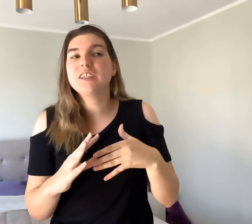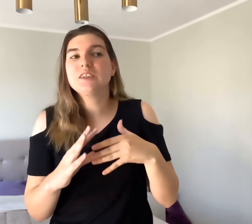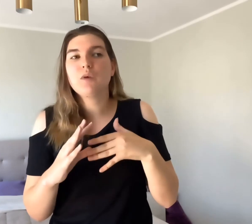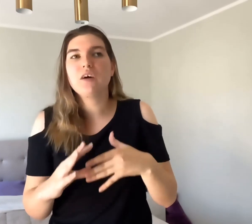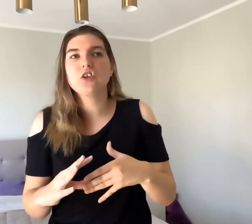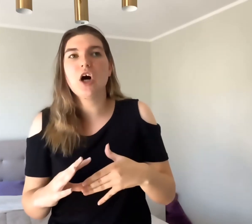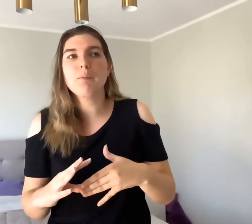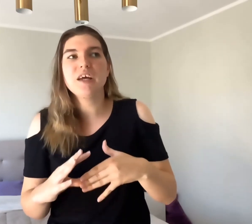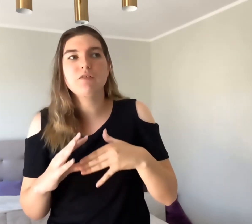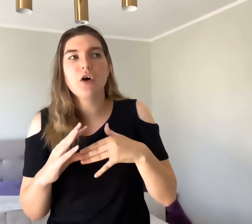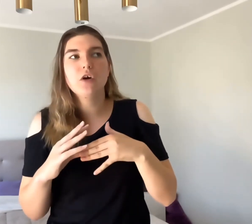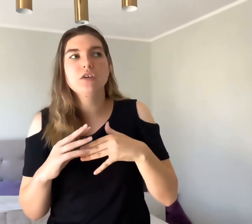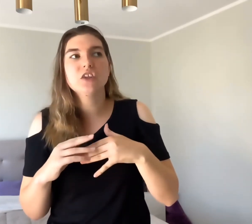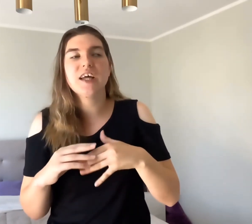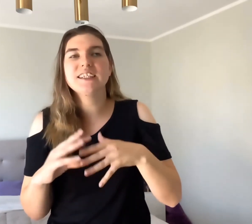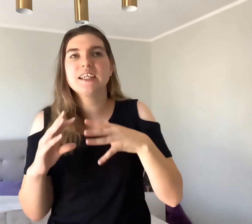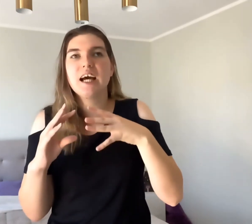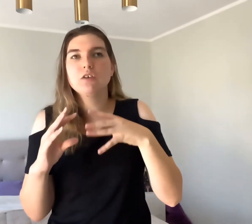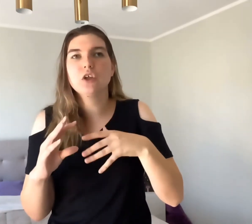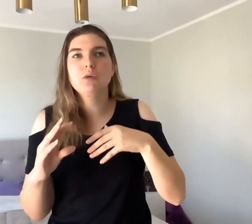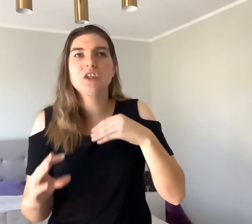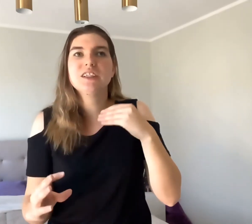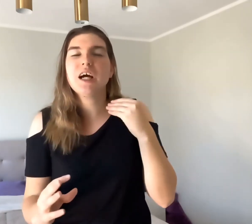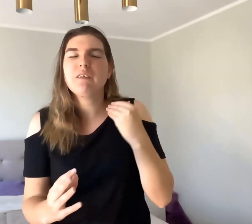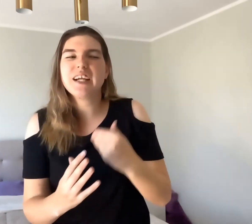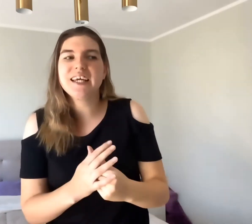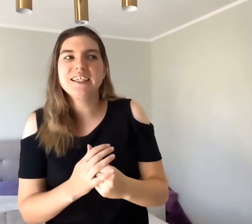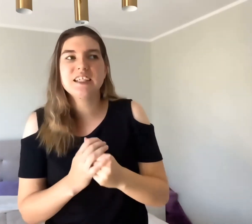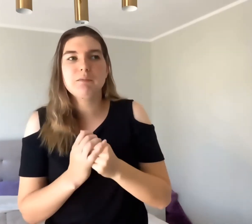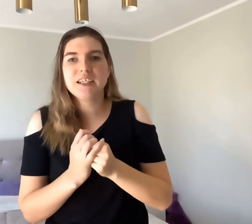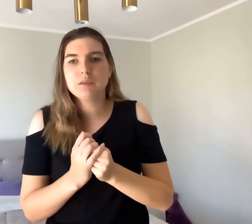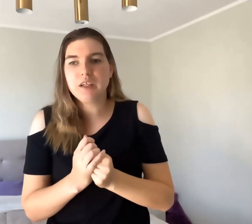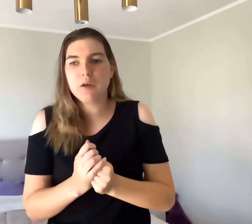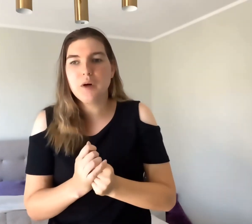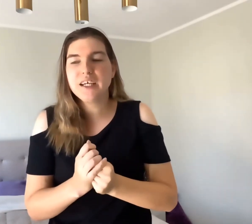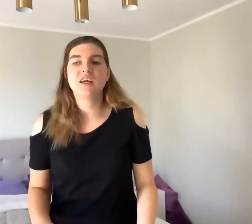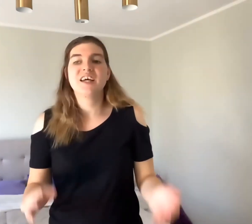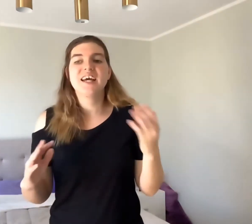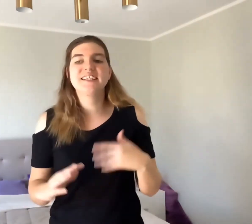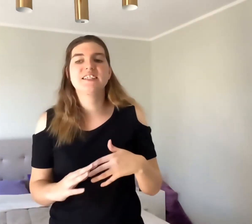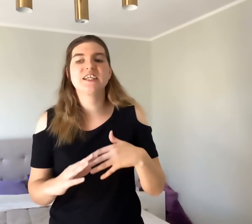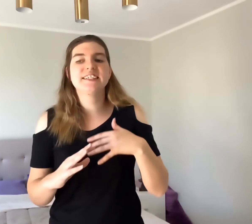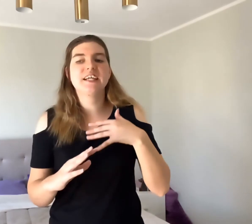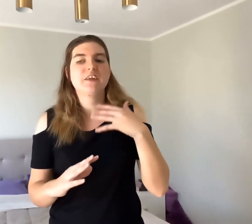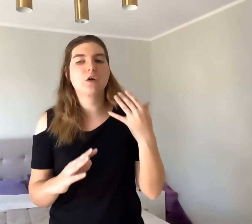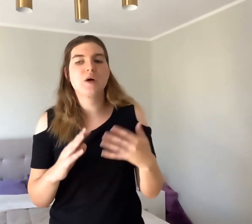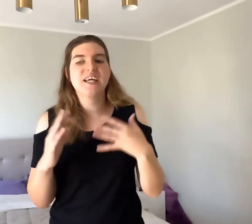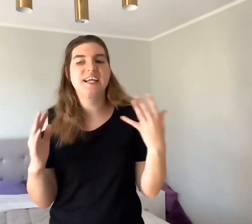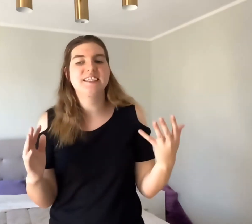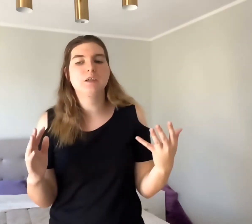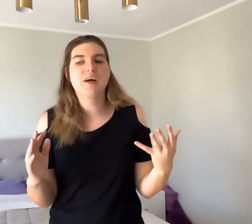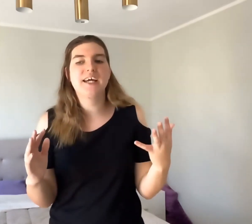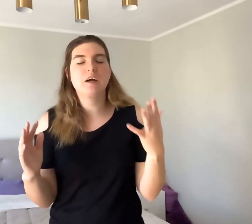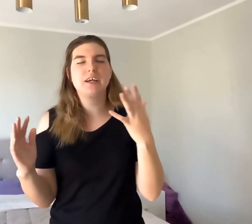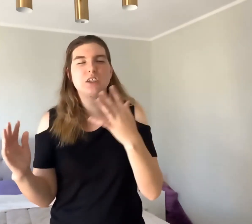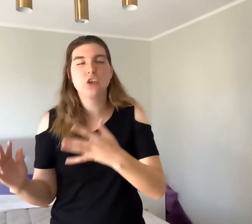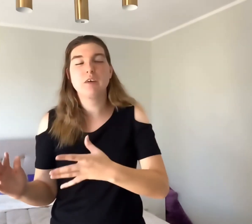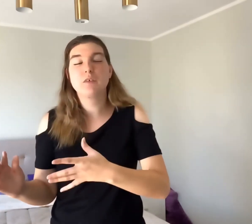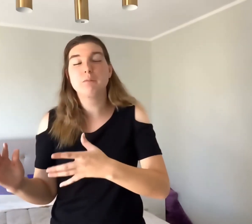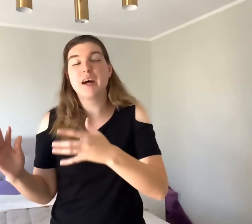right on top in photos. So that's something I'll do, which is really easy and makes it really quick. It's just another quick and easy way, going straight from my